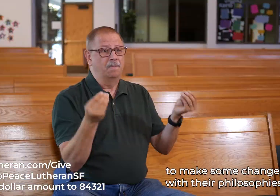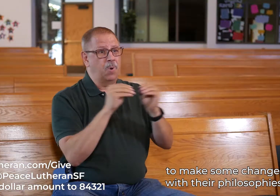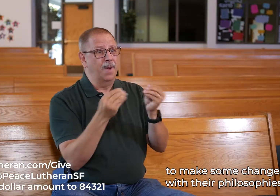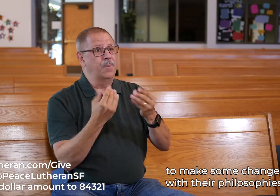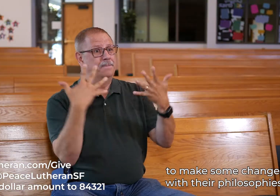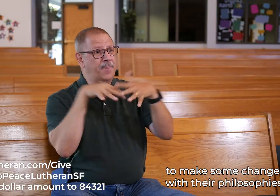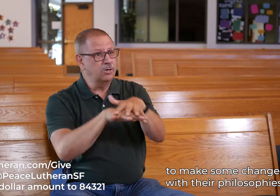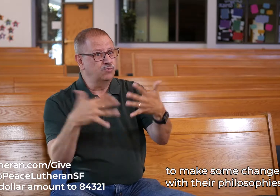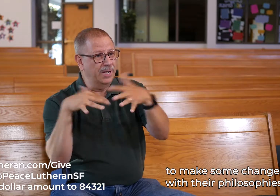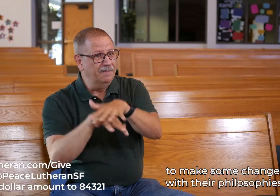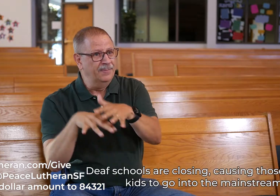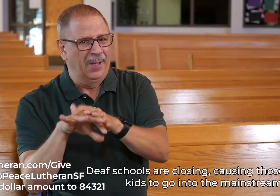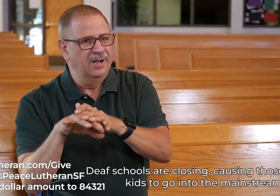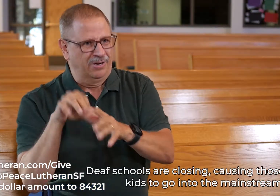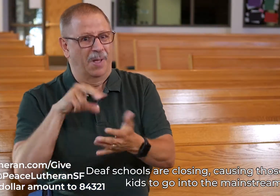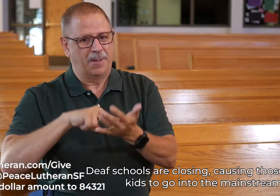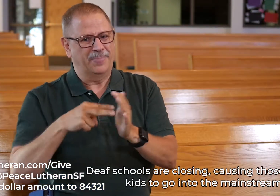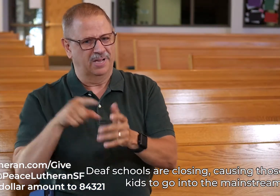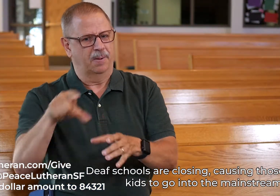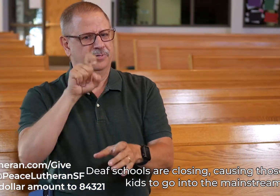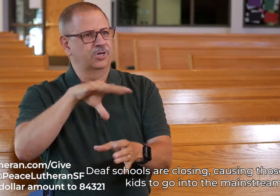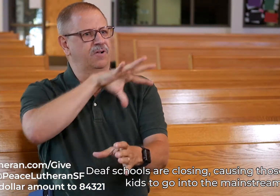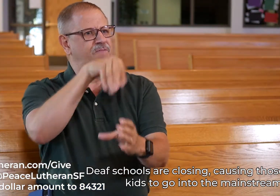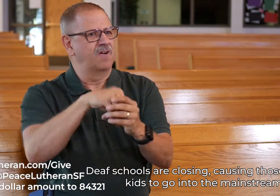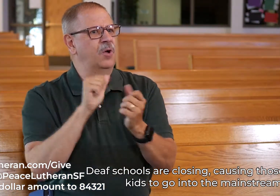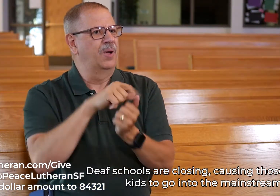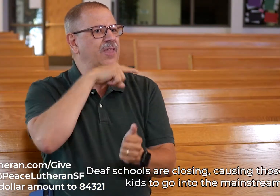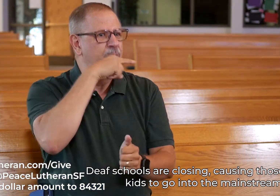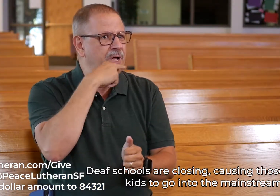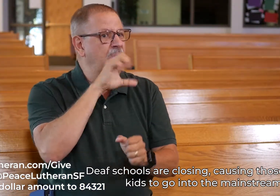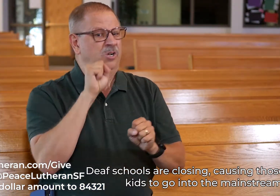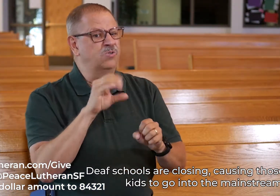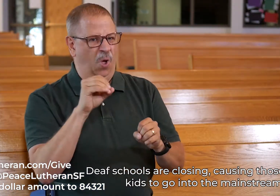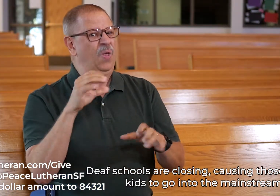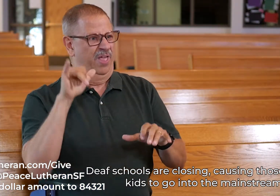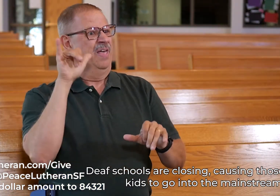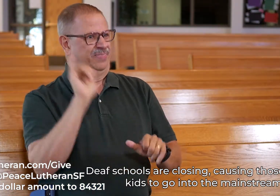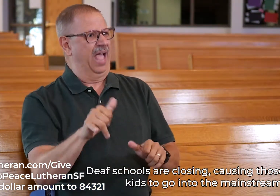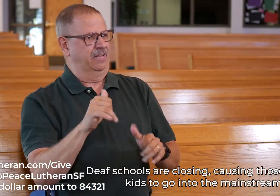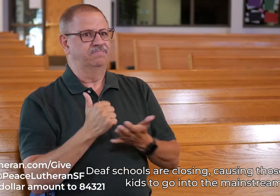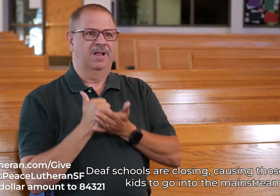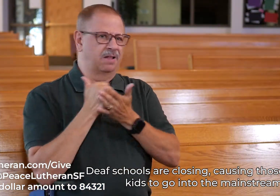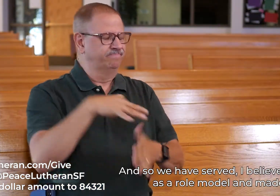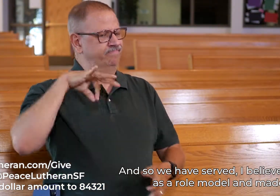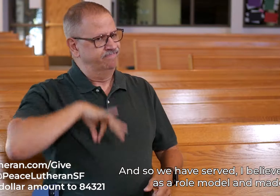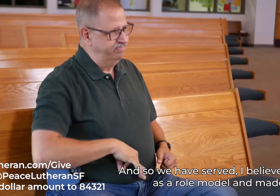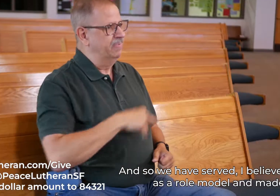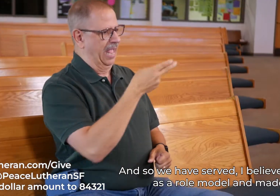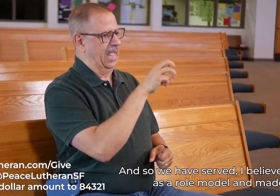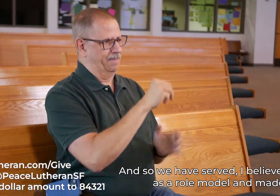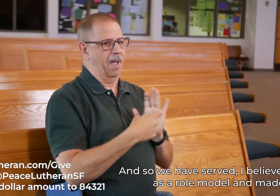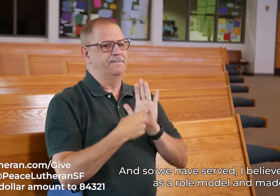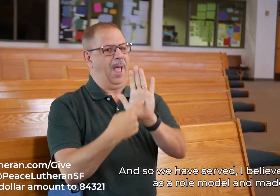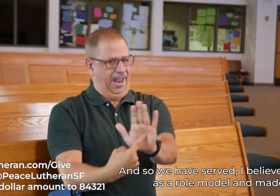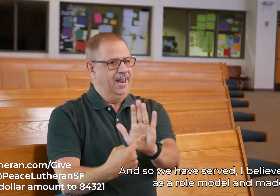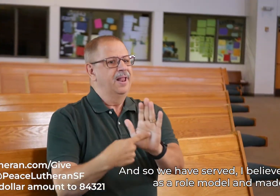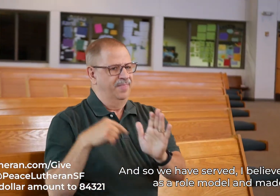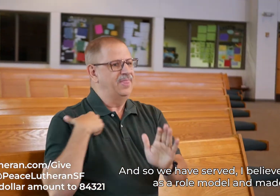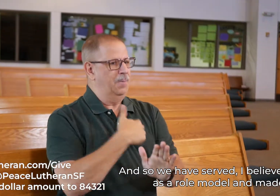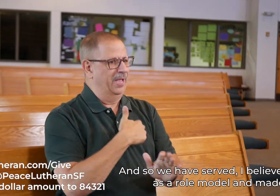their philosophies. Deaf schools are closing, causing those kids to go into the mainstream. And so we have served, I believe, as a